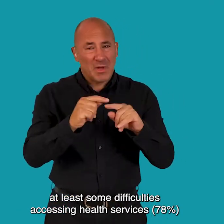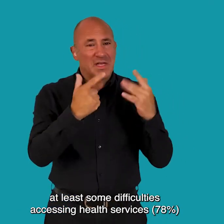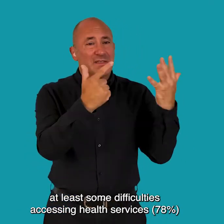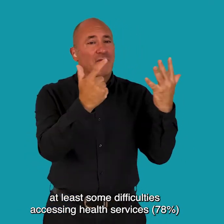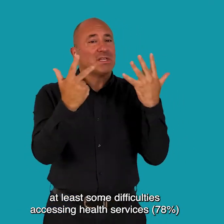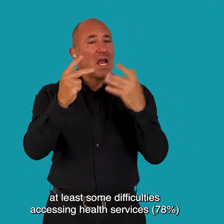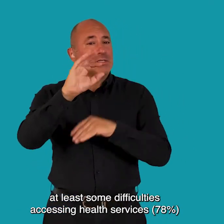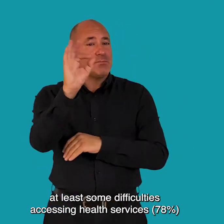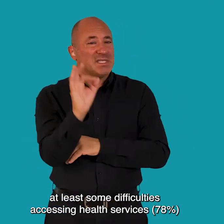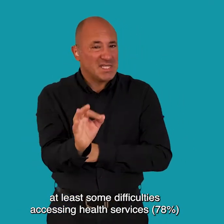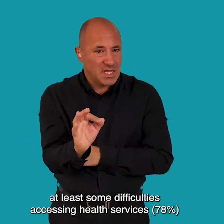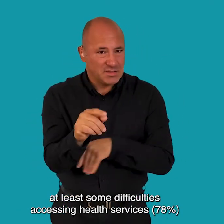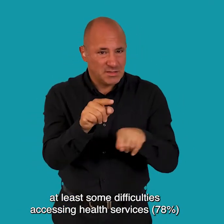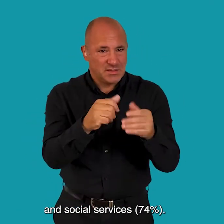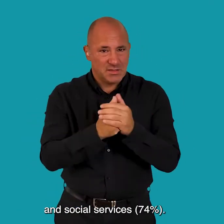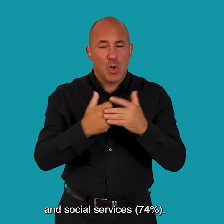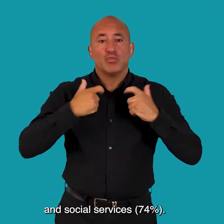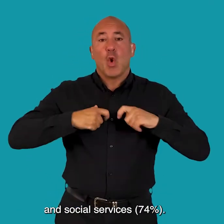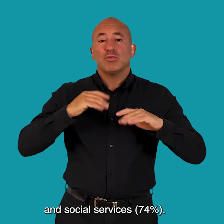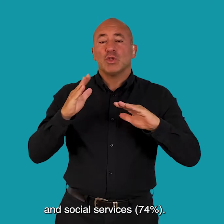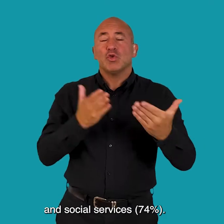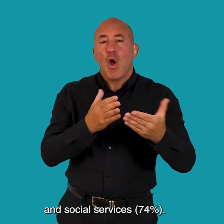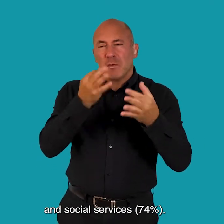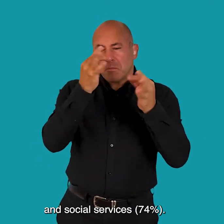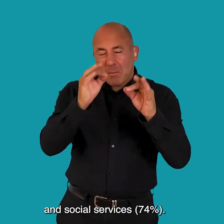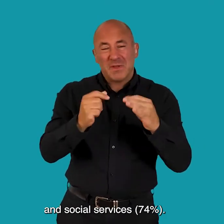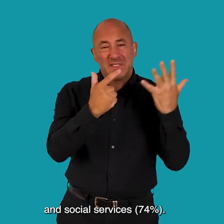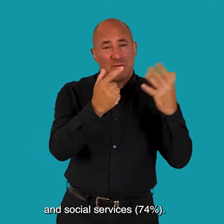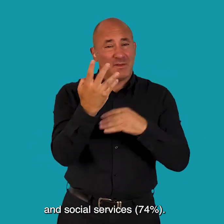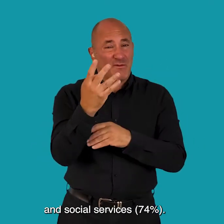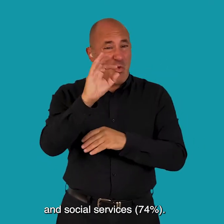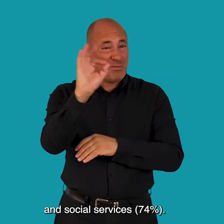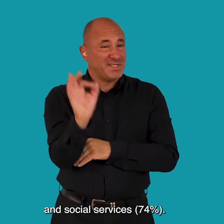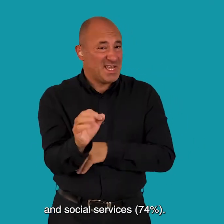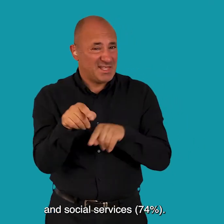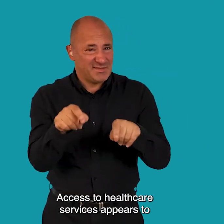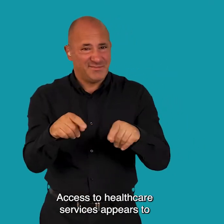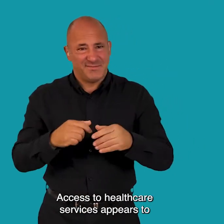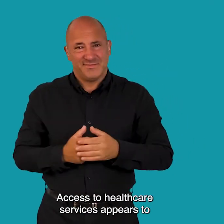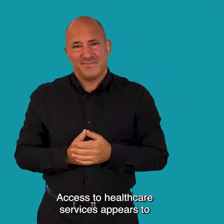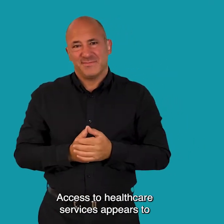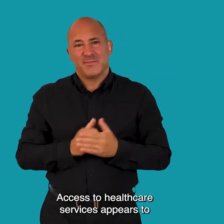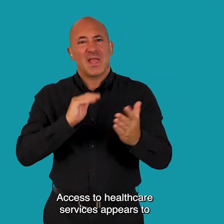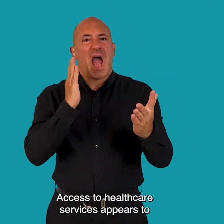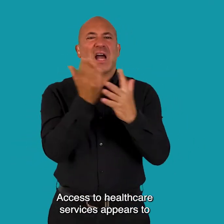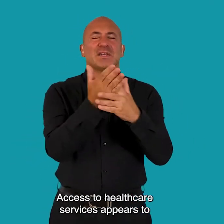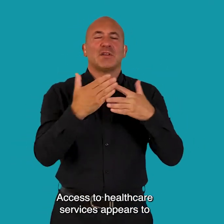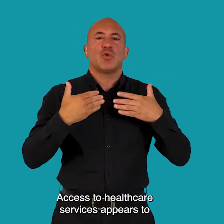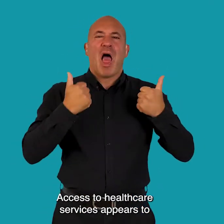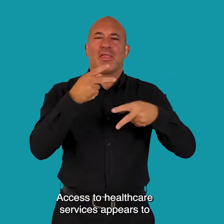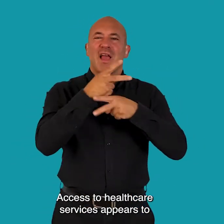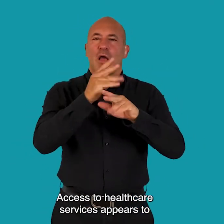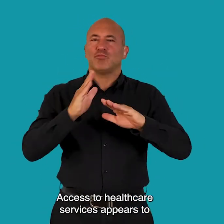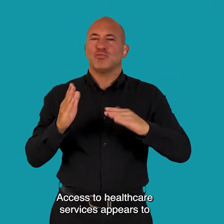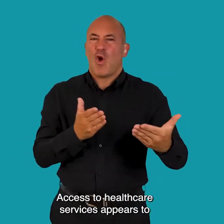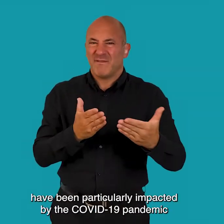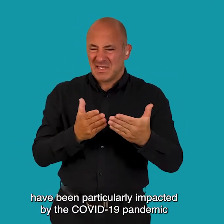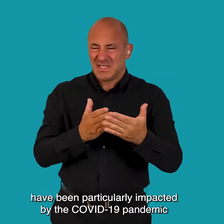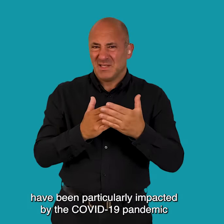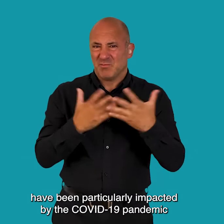services, 78%, and social services, 74%. Access to healthcare services appears to have been